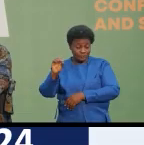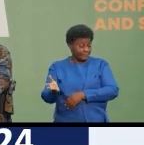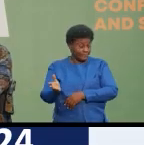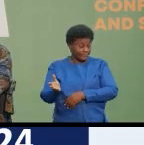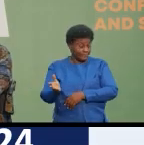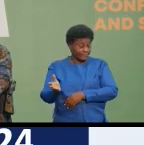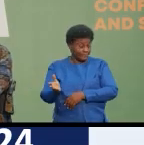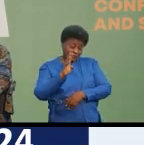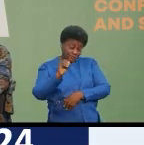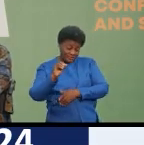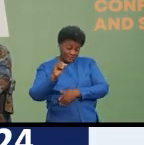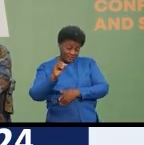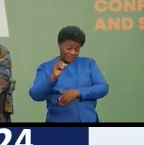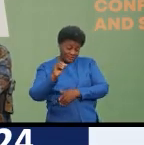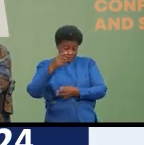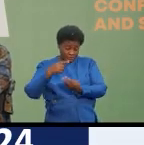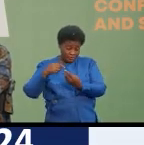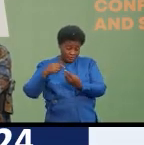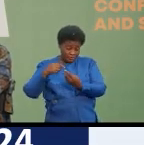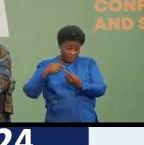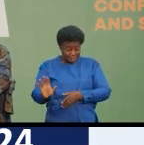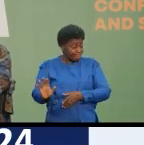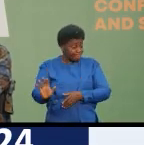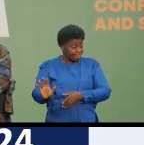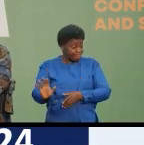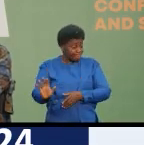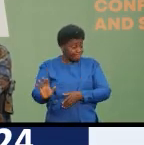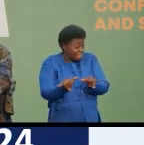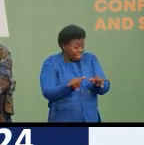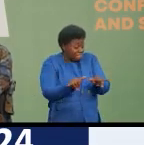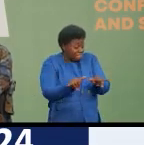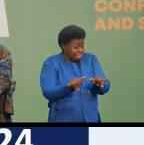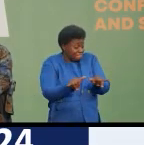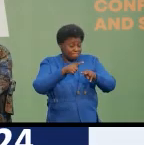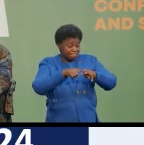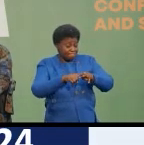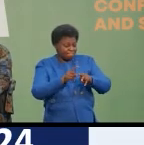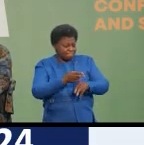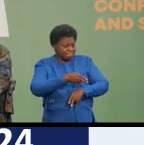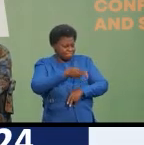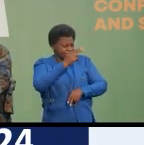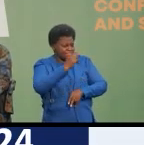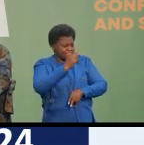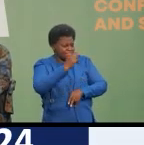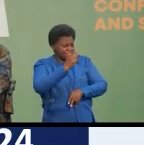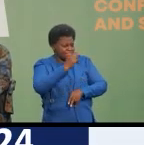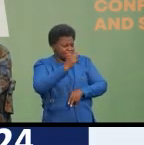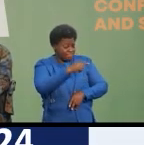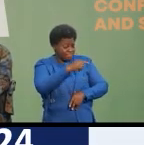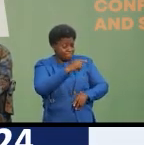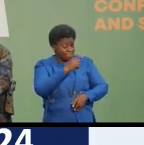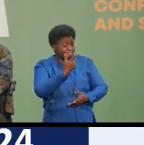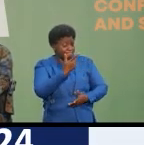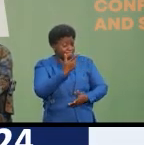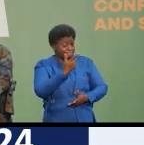240,000 among men. Similarly, HIV-related deaths are higher in women. This gender